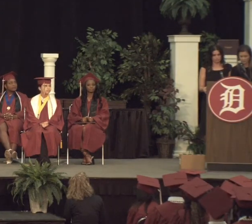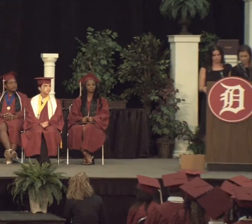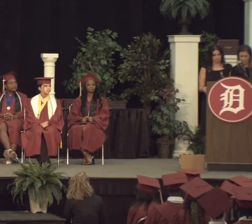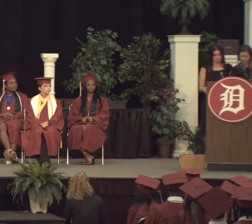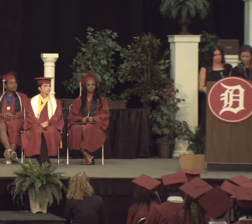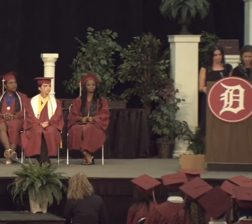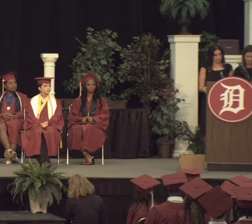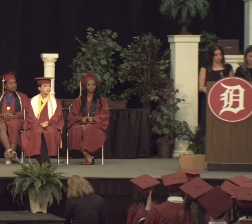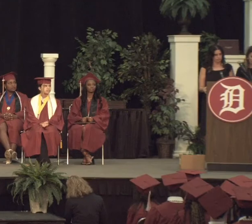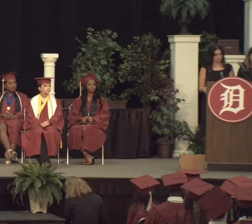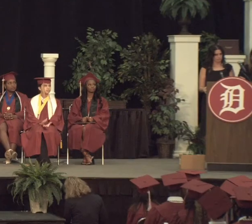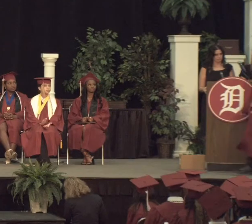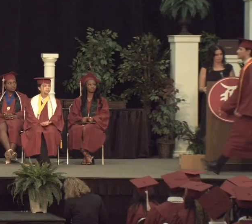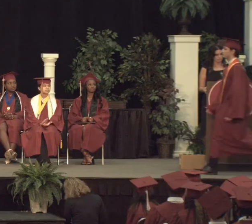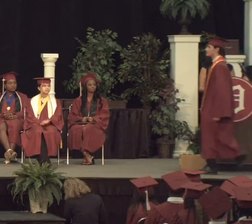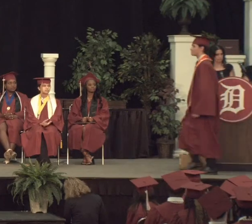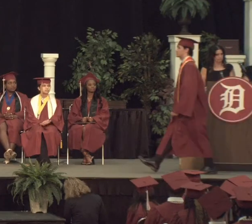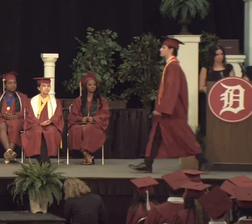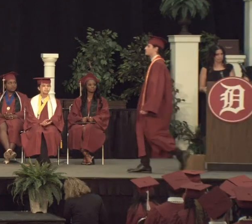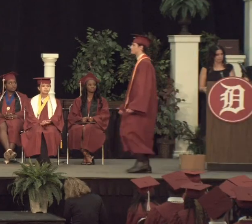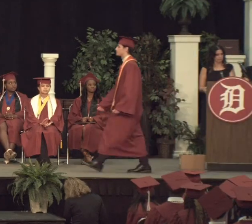Tristan Godet.